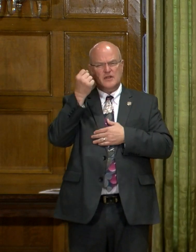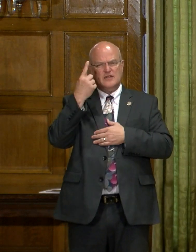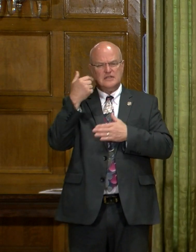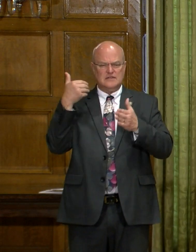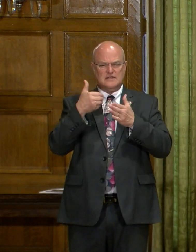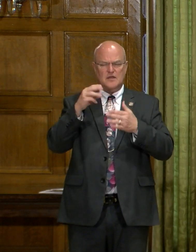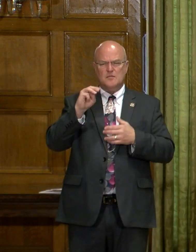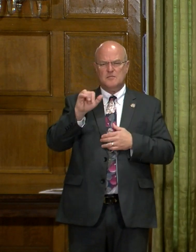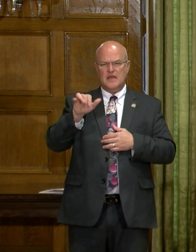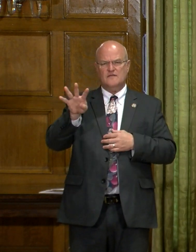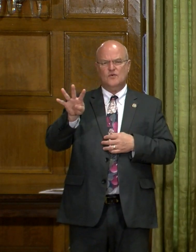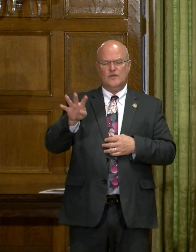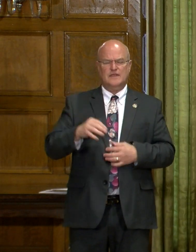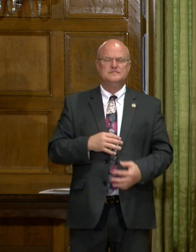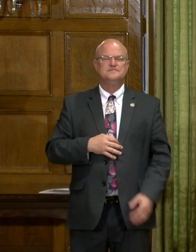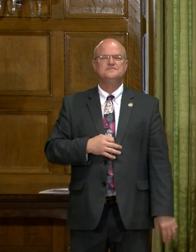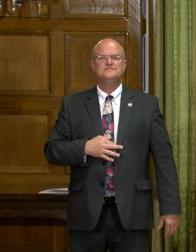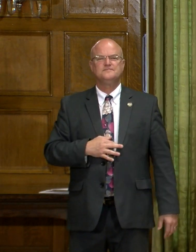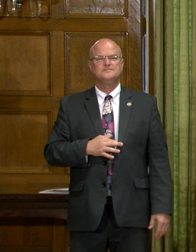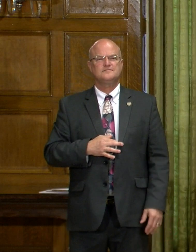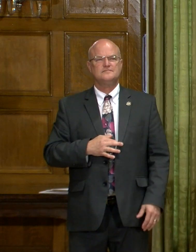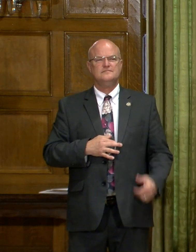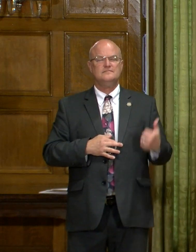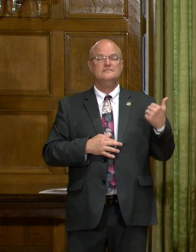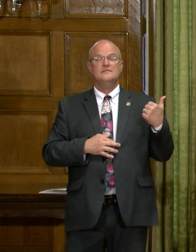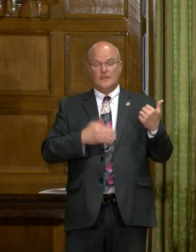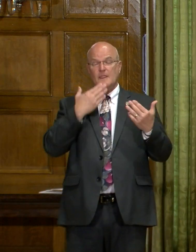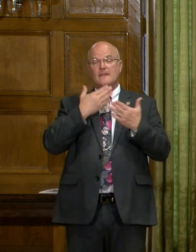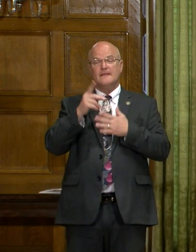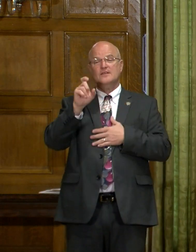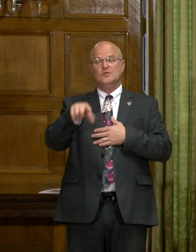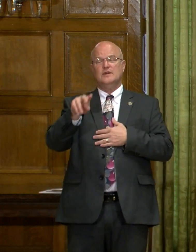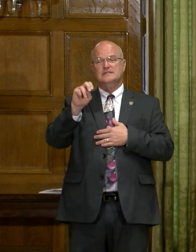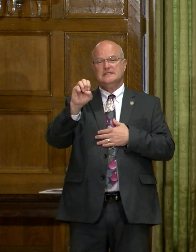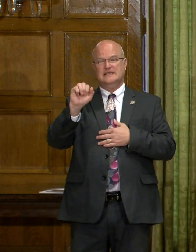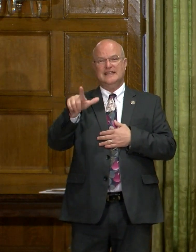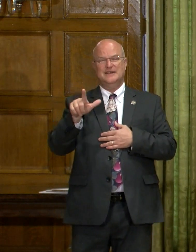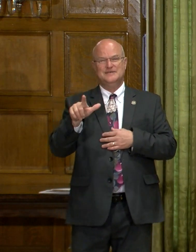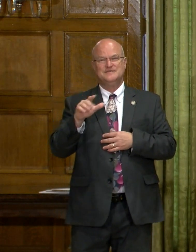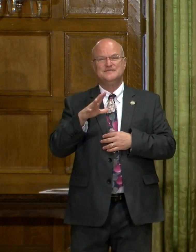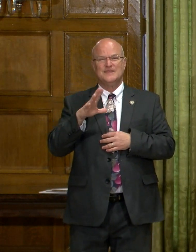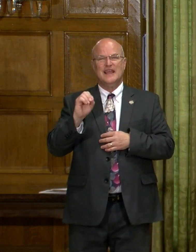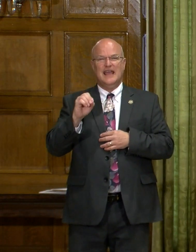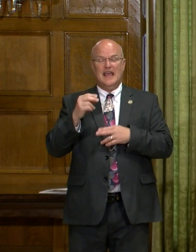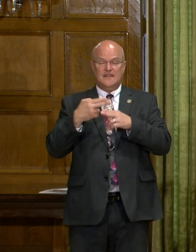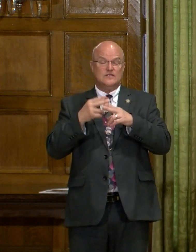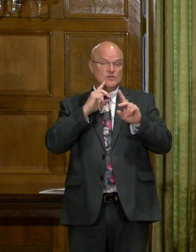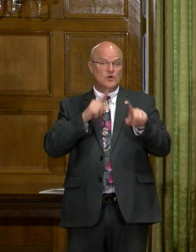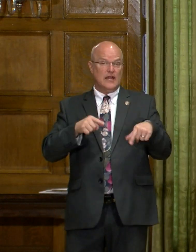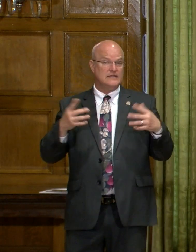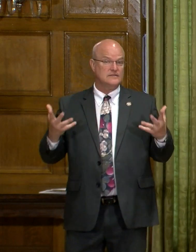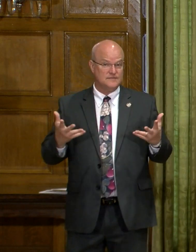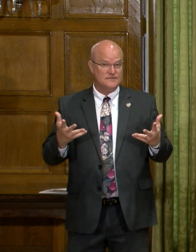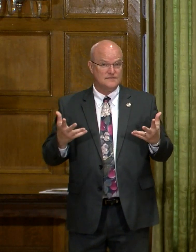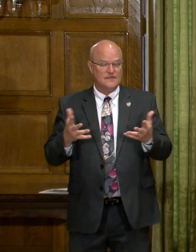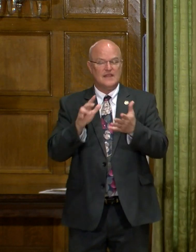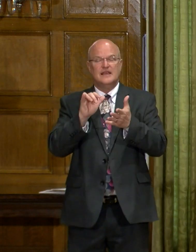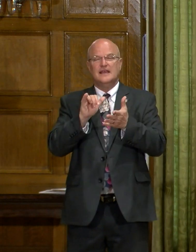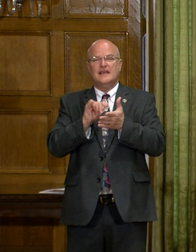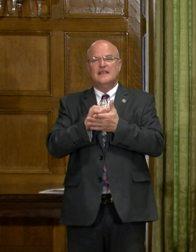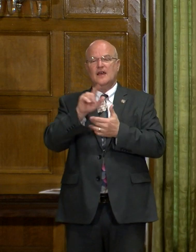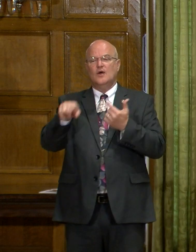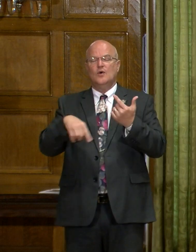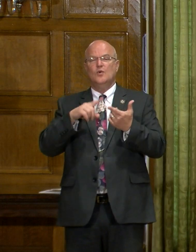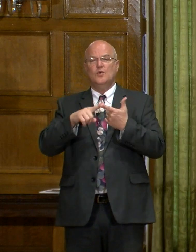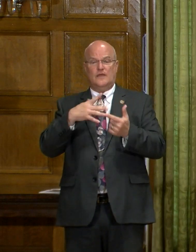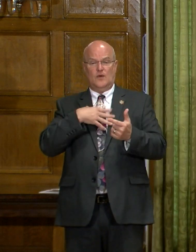we get closer to May 4th? That's a very good question, Neil. And the short answer is that